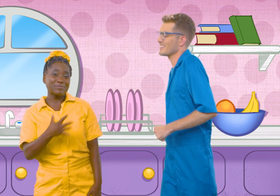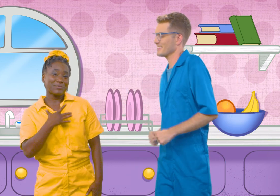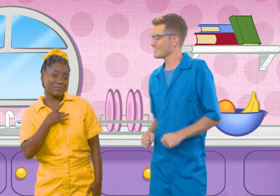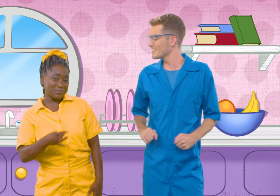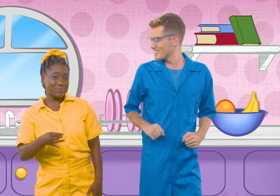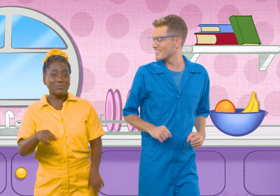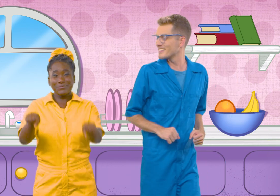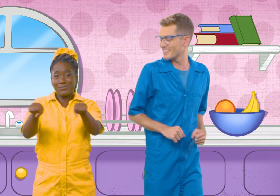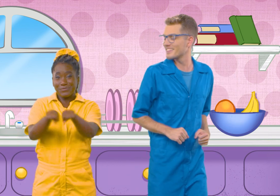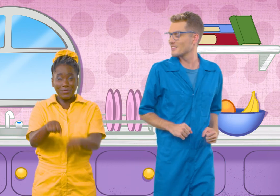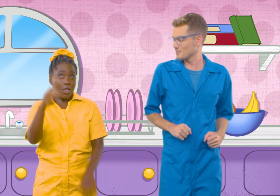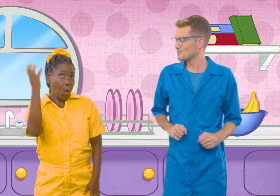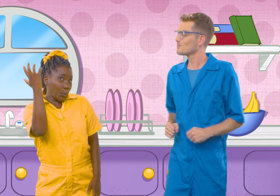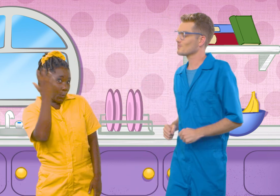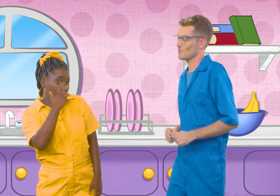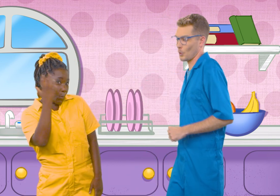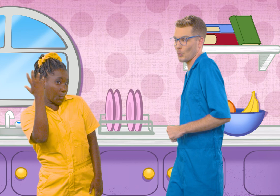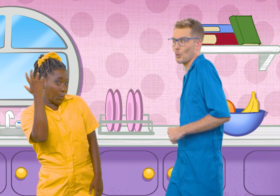yay, I like them, ooh.